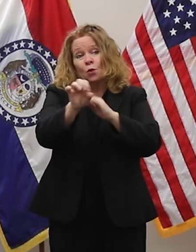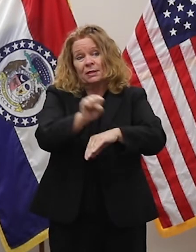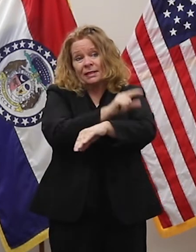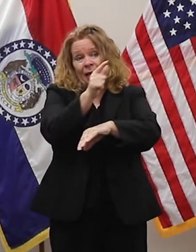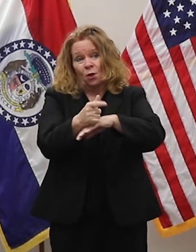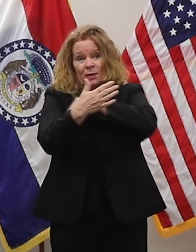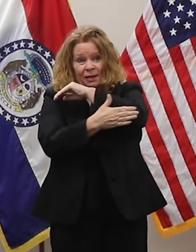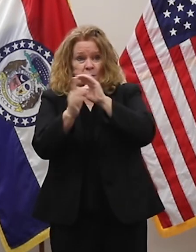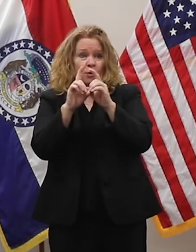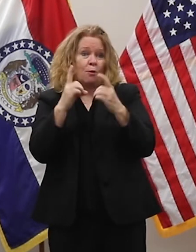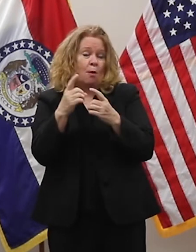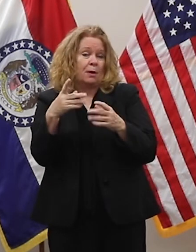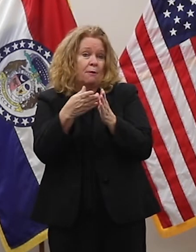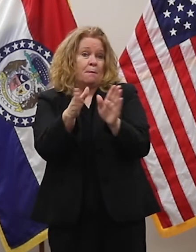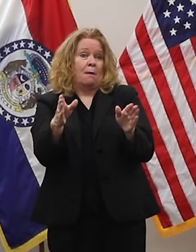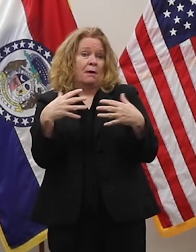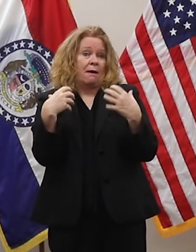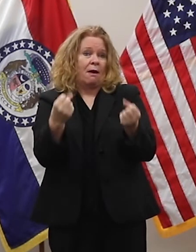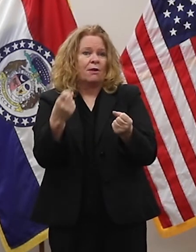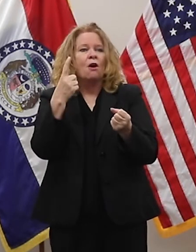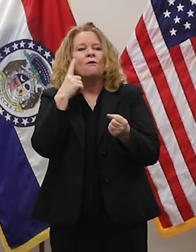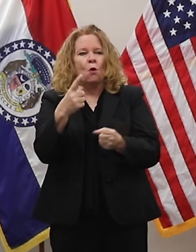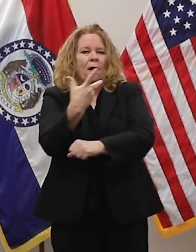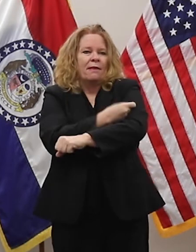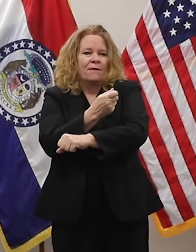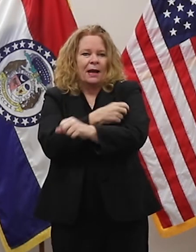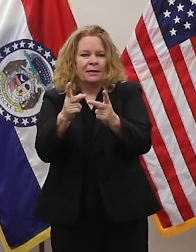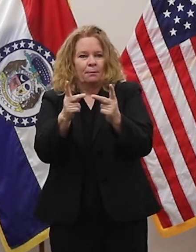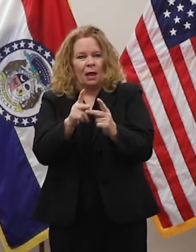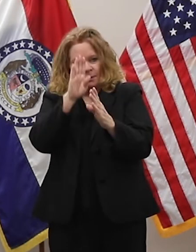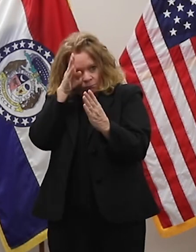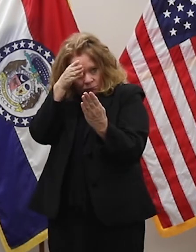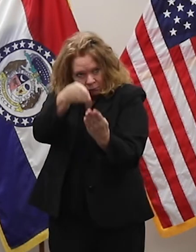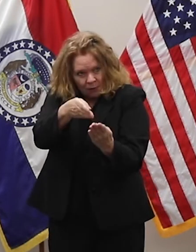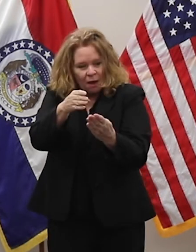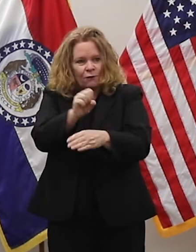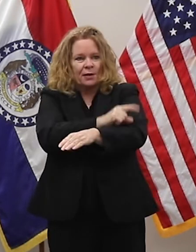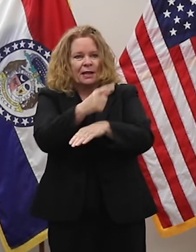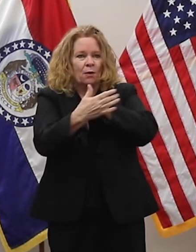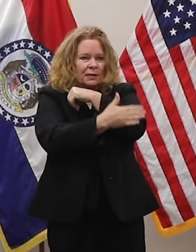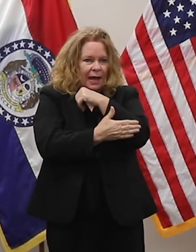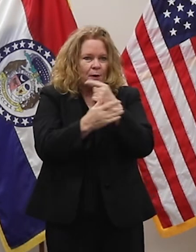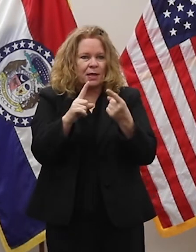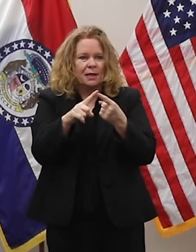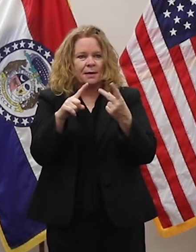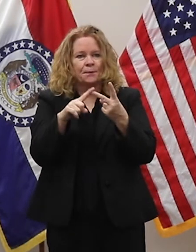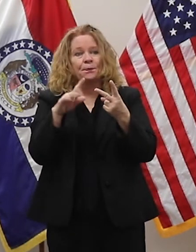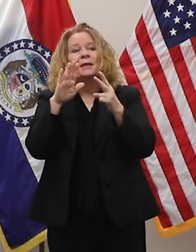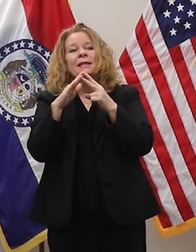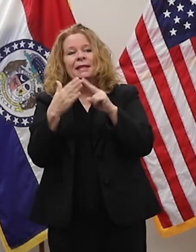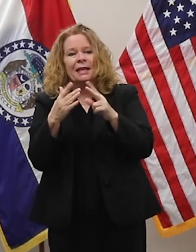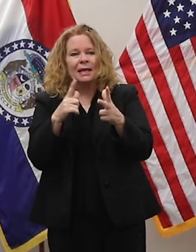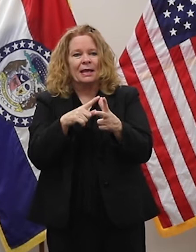Department of Public Health as the St. Louis region's vaccine hub for St. Louis County, St. Louis City,